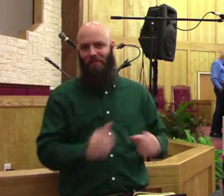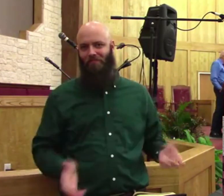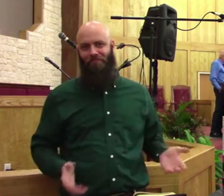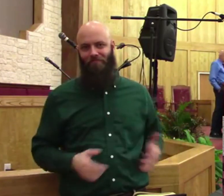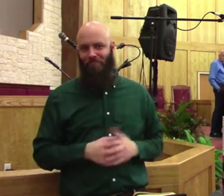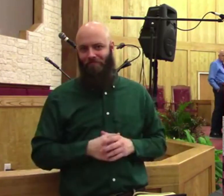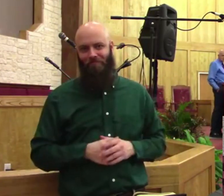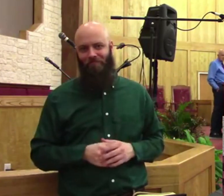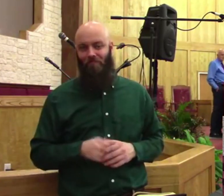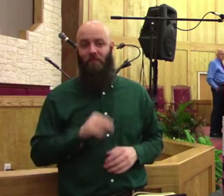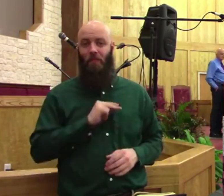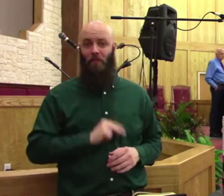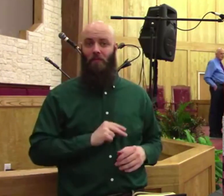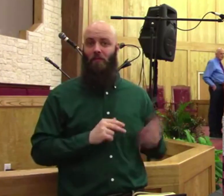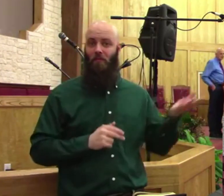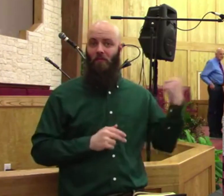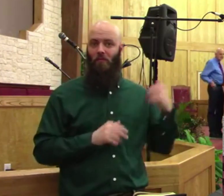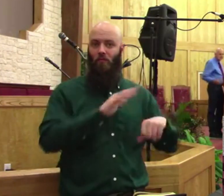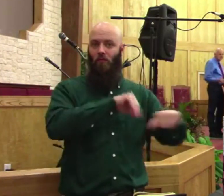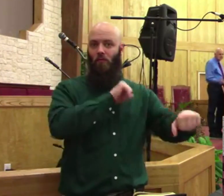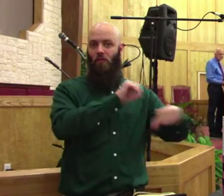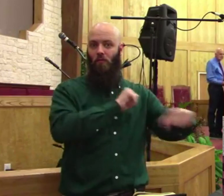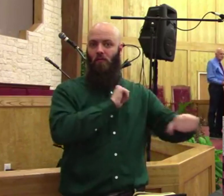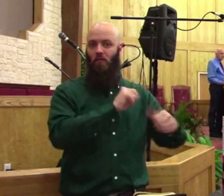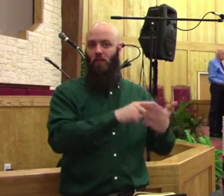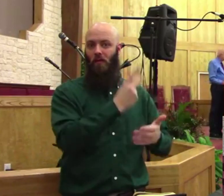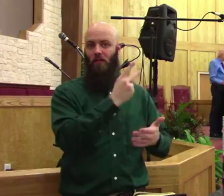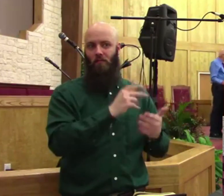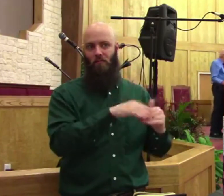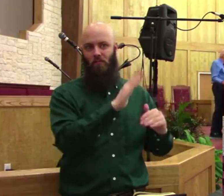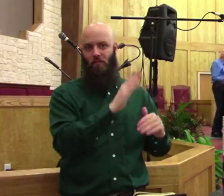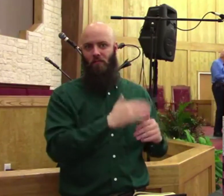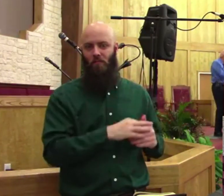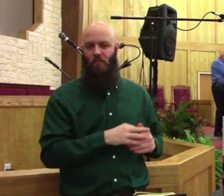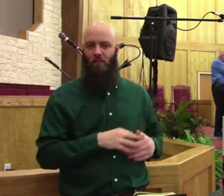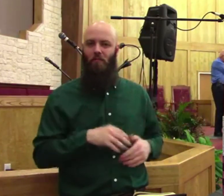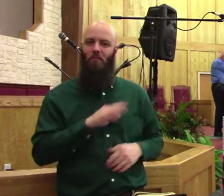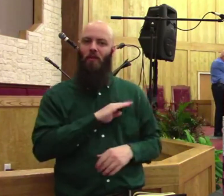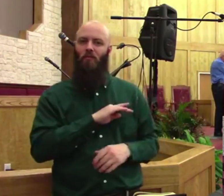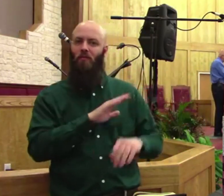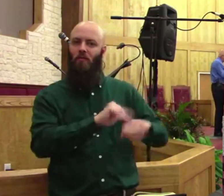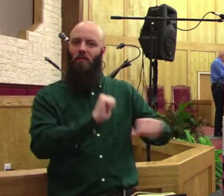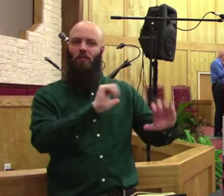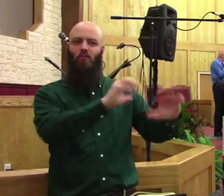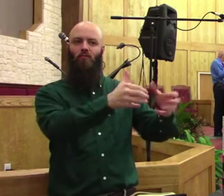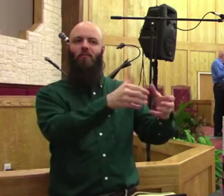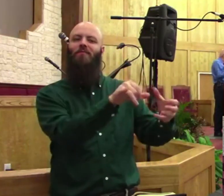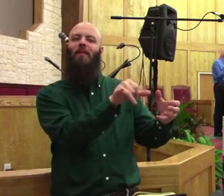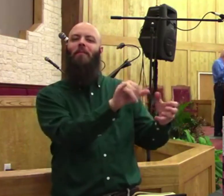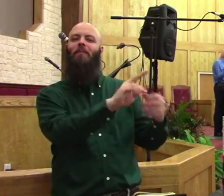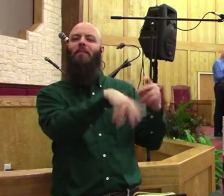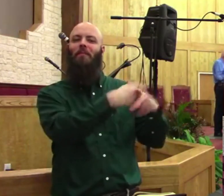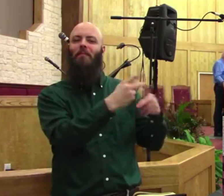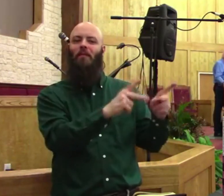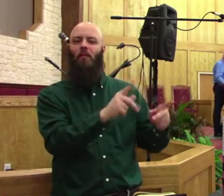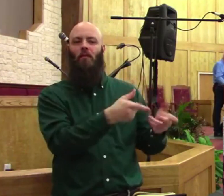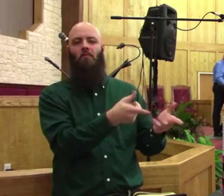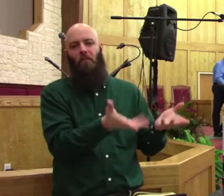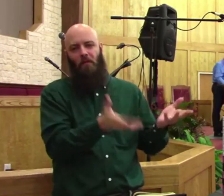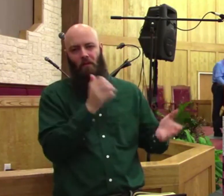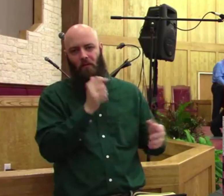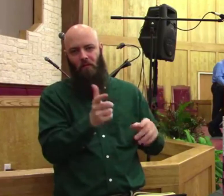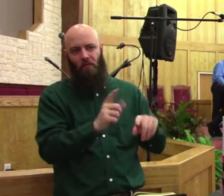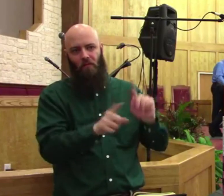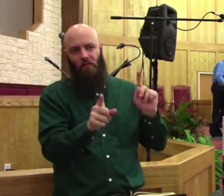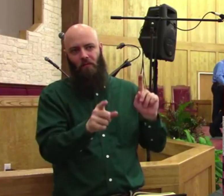Nebuchadnezzar calls them in at least twice. Belshazzar calls the same group of people. It's probably a different set of